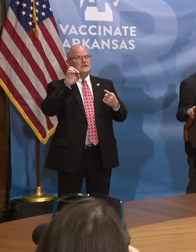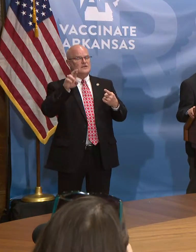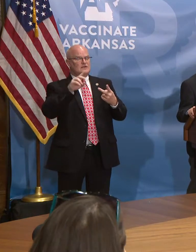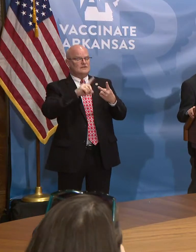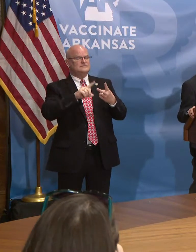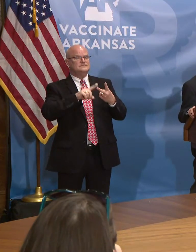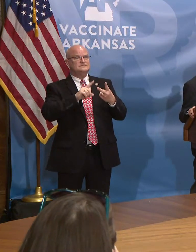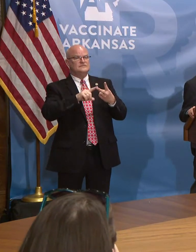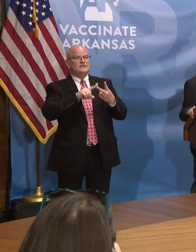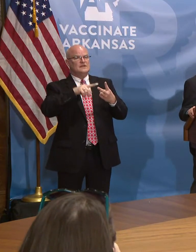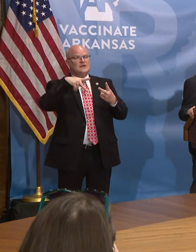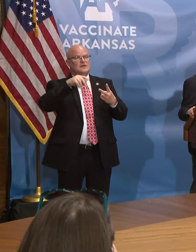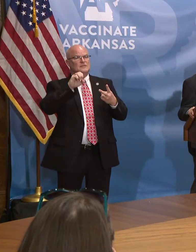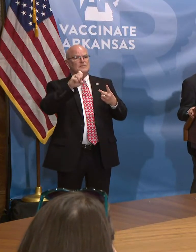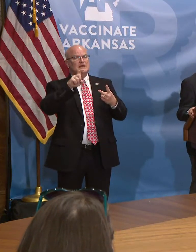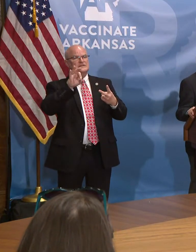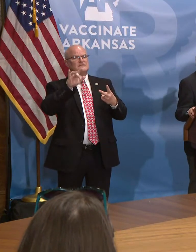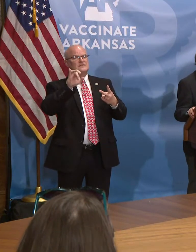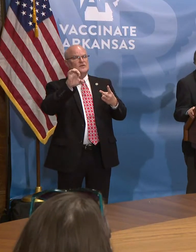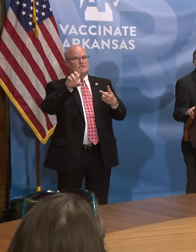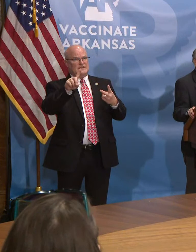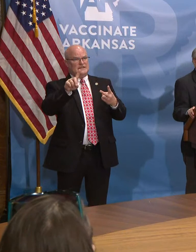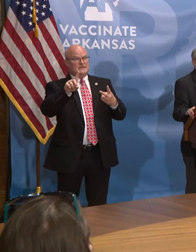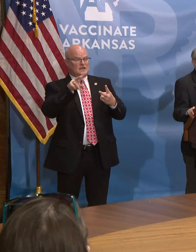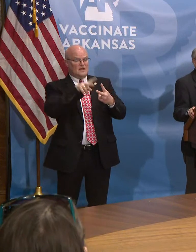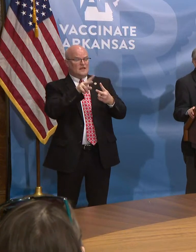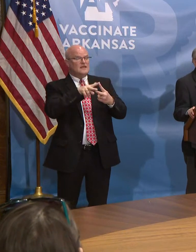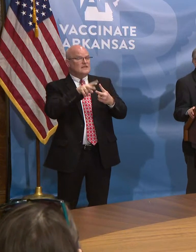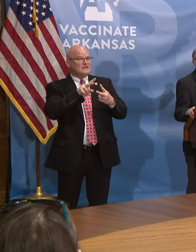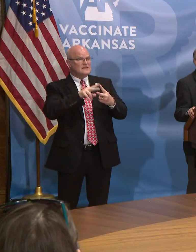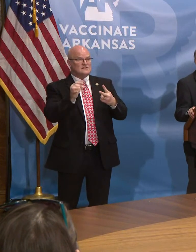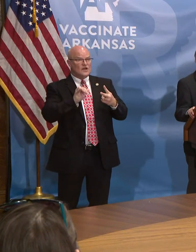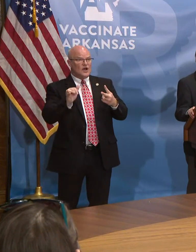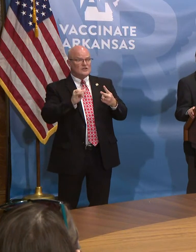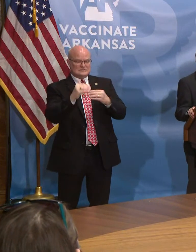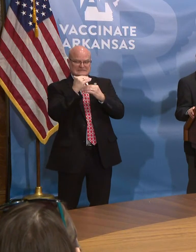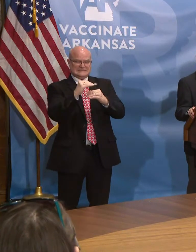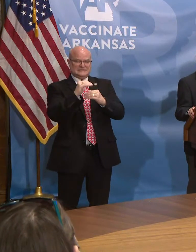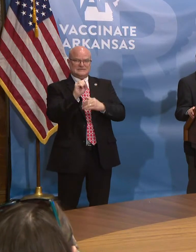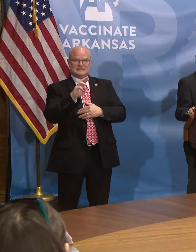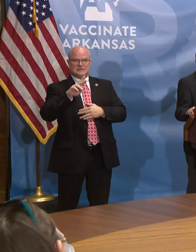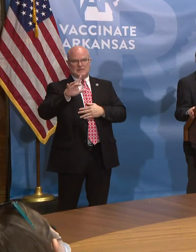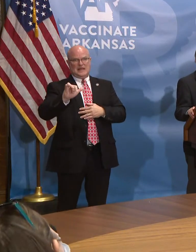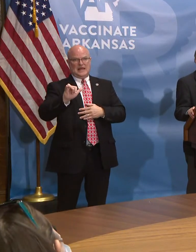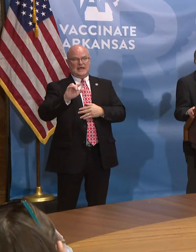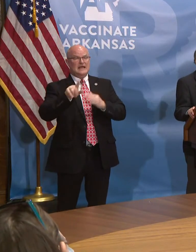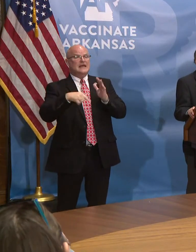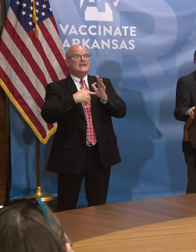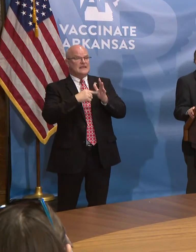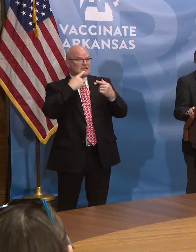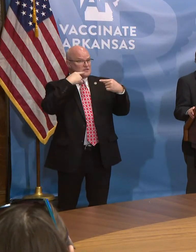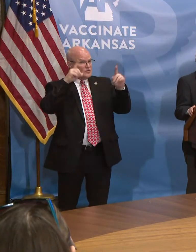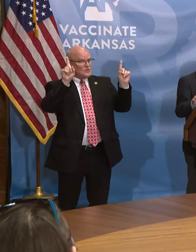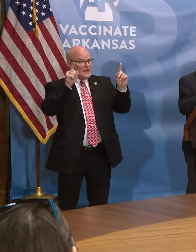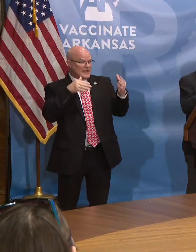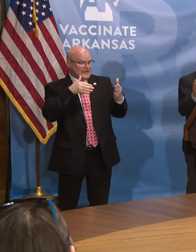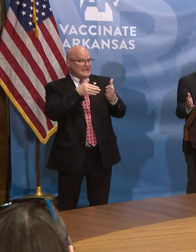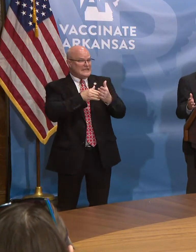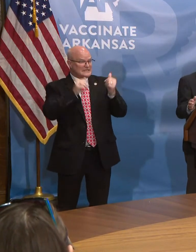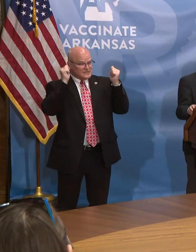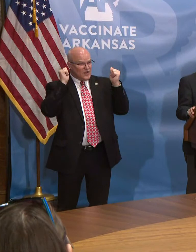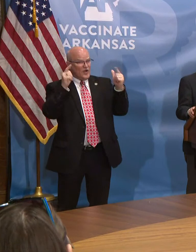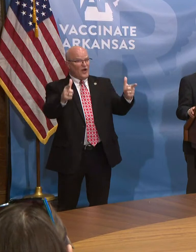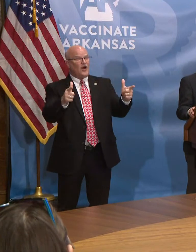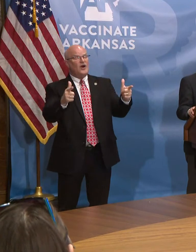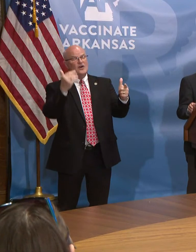and Paxlovid. Okay, these also are in limited supply. These do work against all